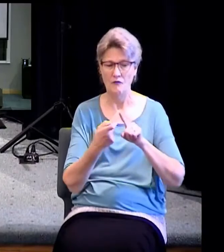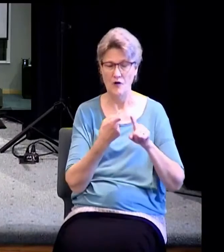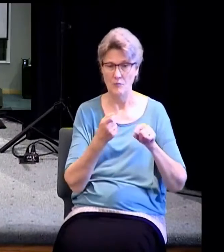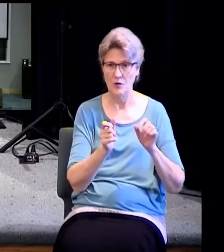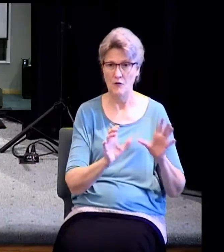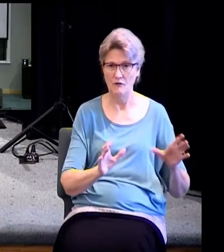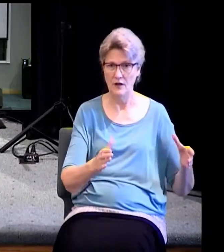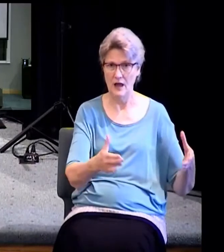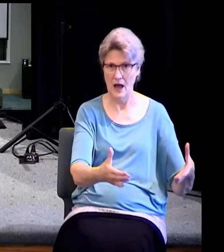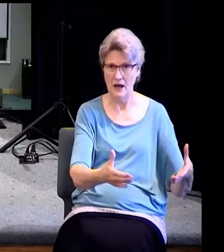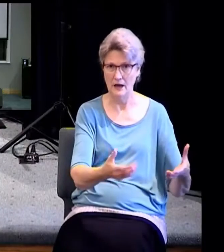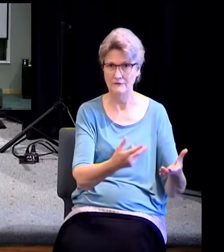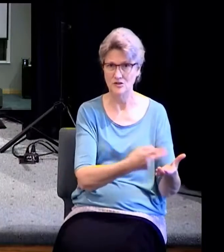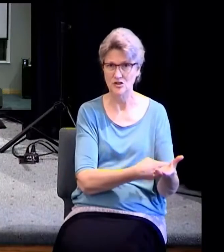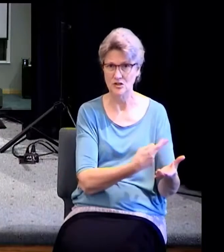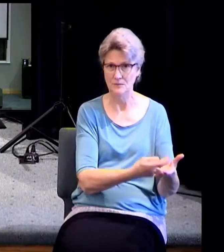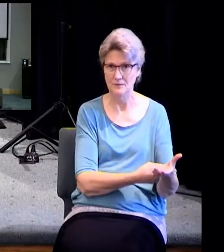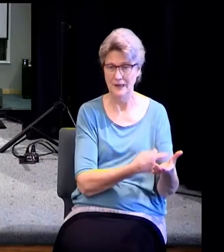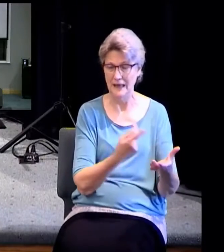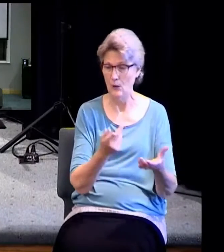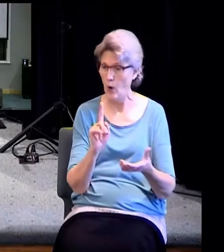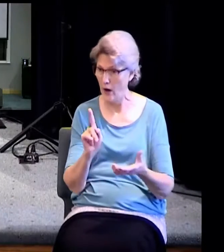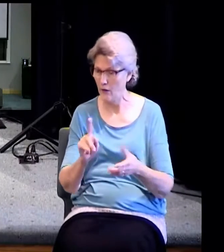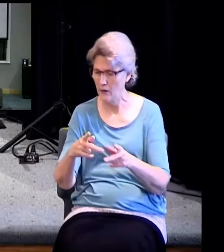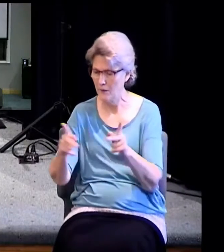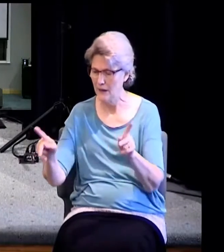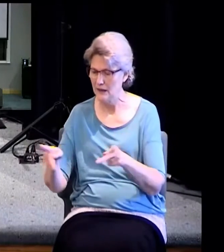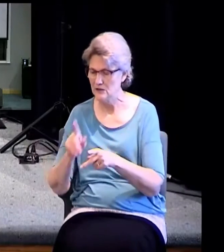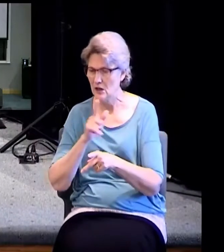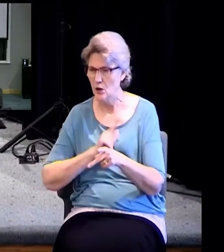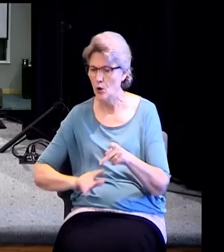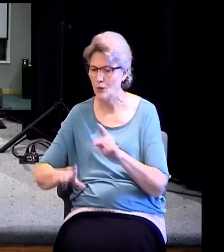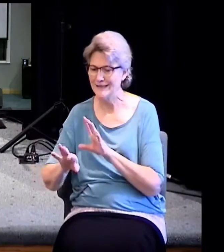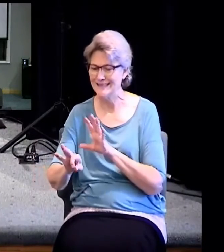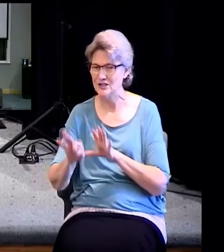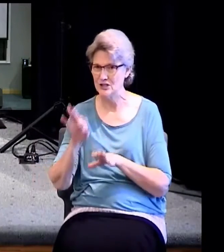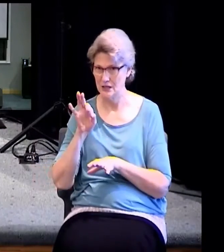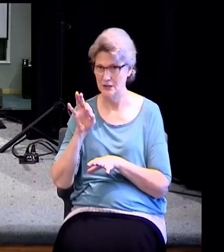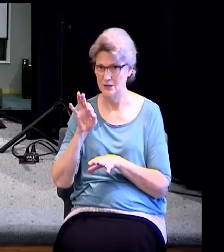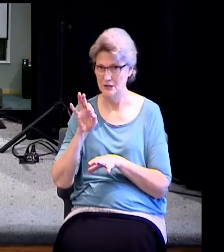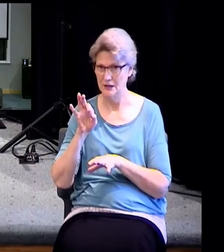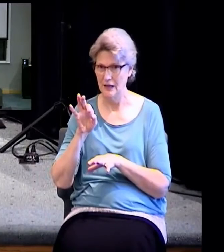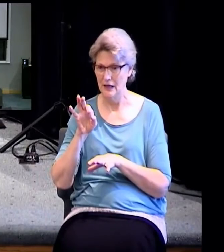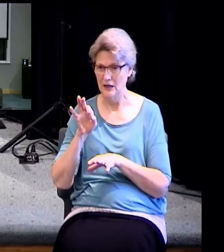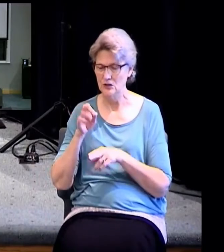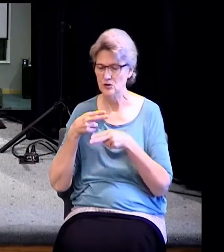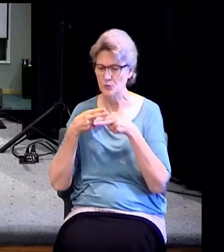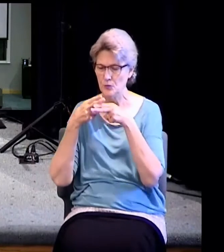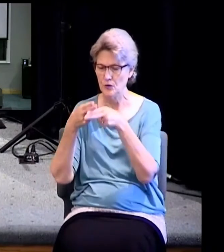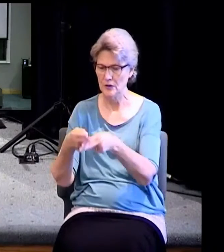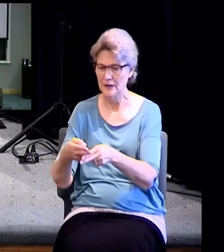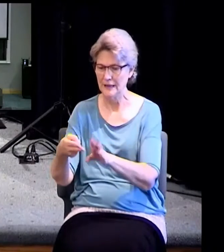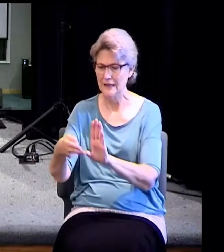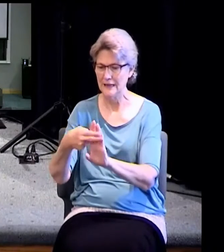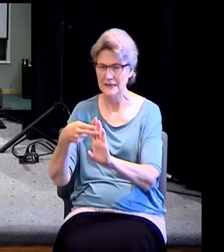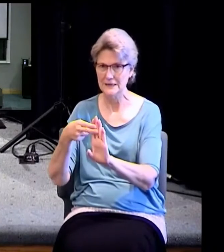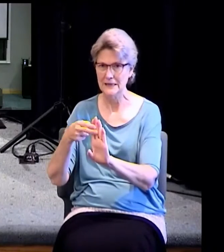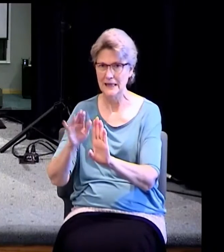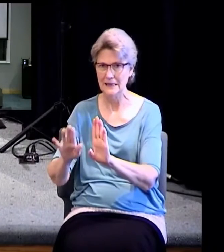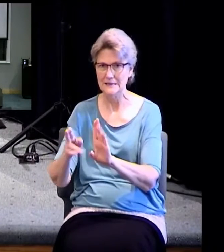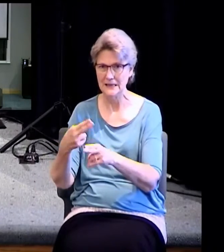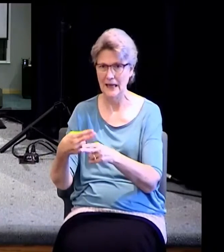herd in the place which the Lord shall choose to place His name there."